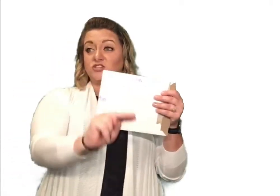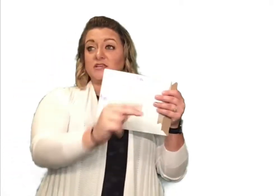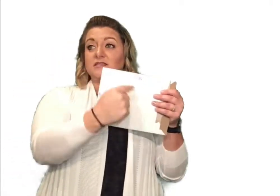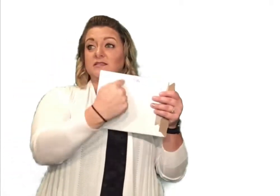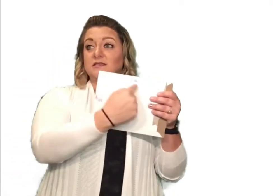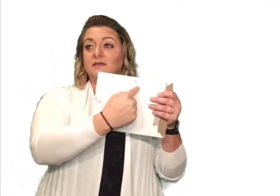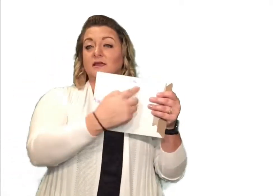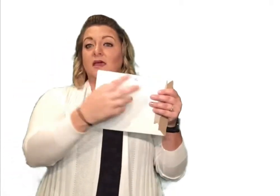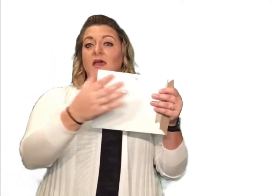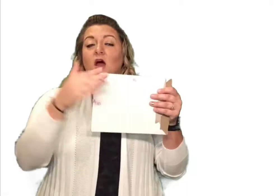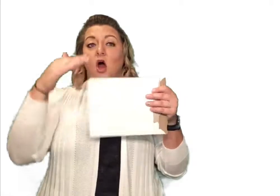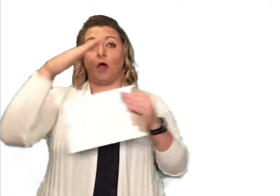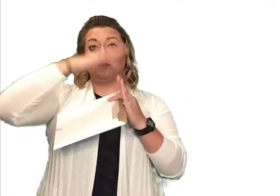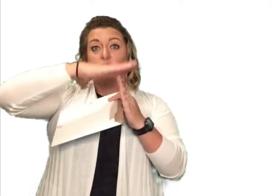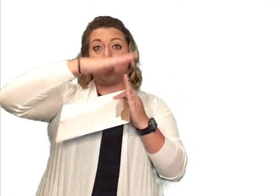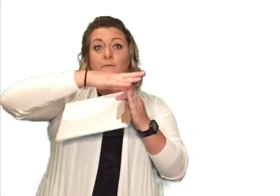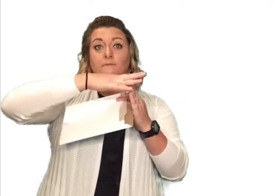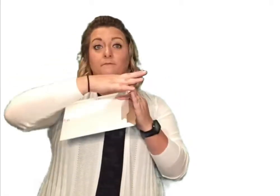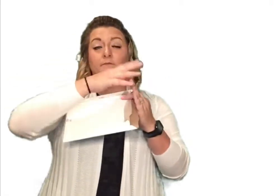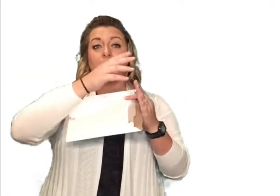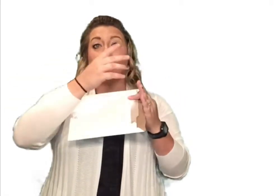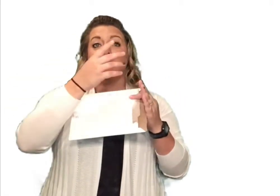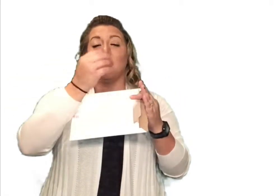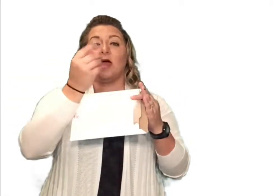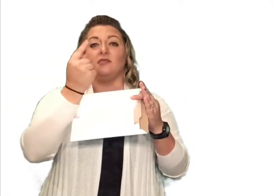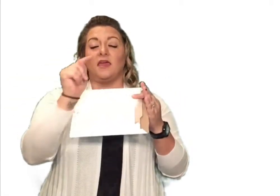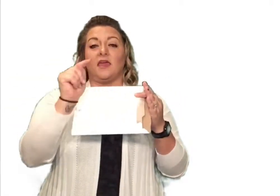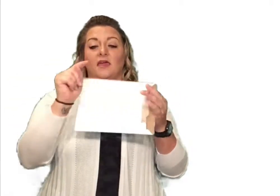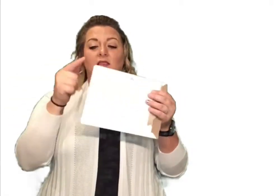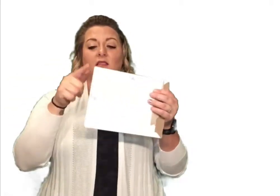inches on the top. And then